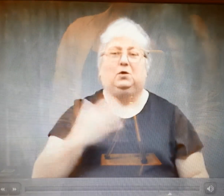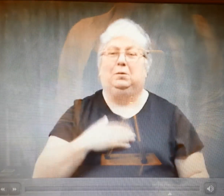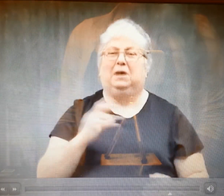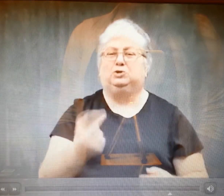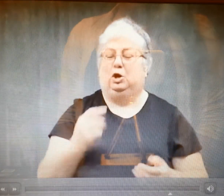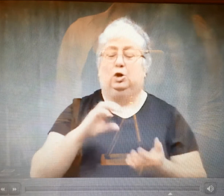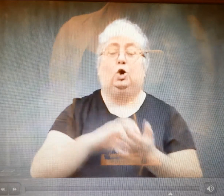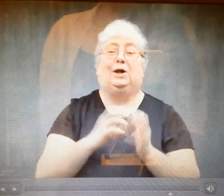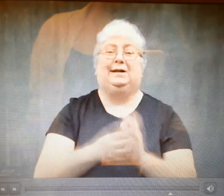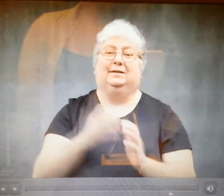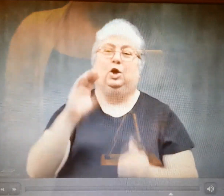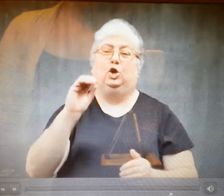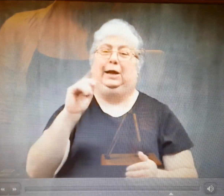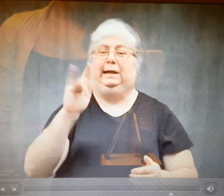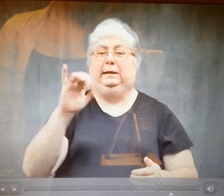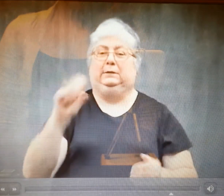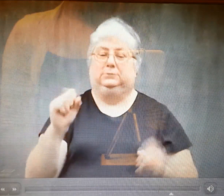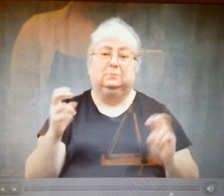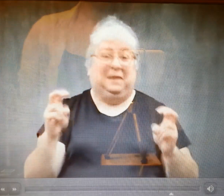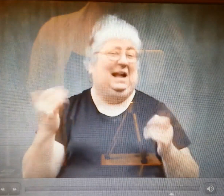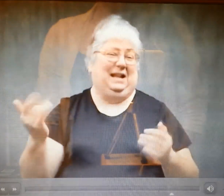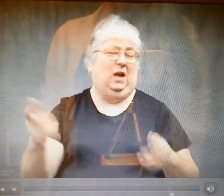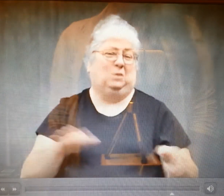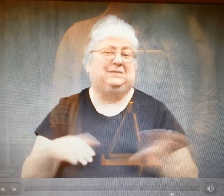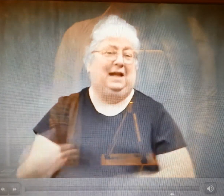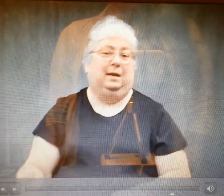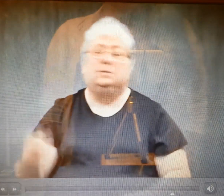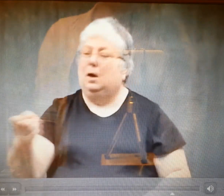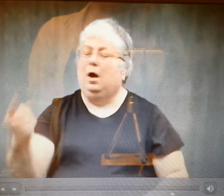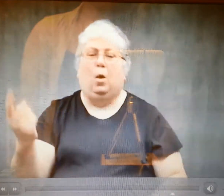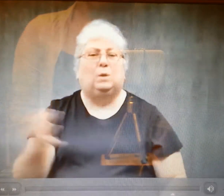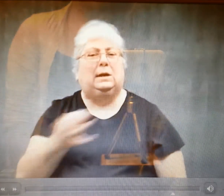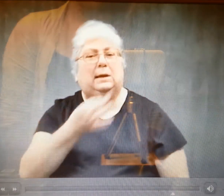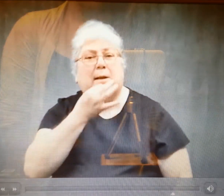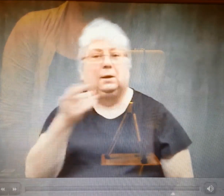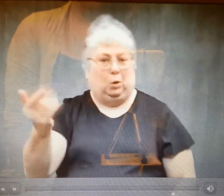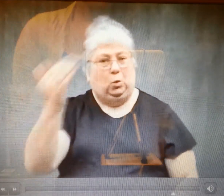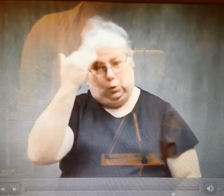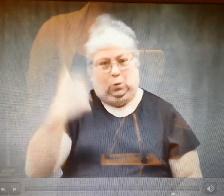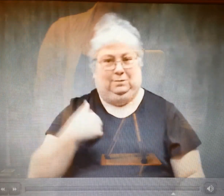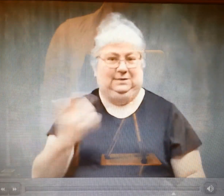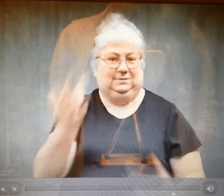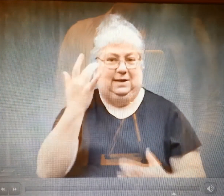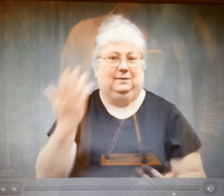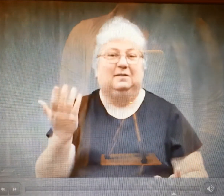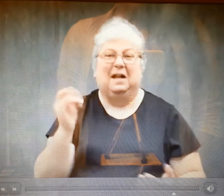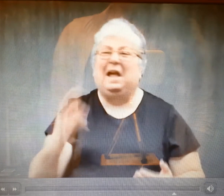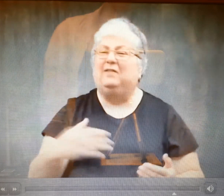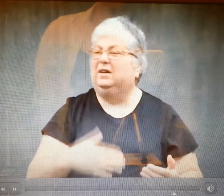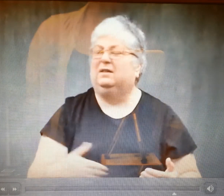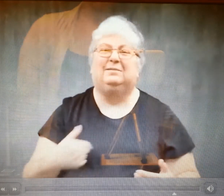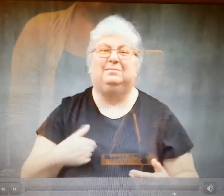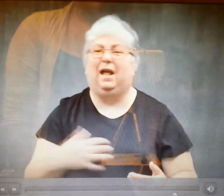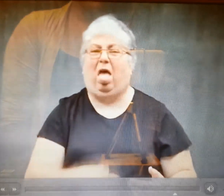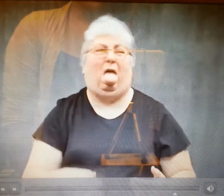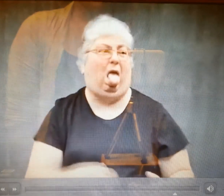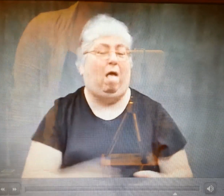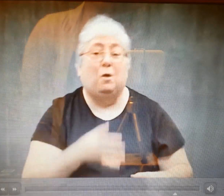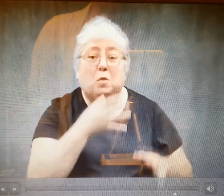It's interesting because I can remember my dog, Cookie. She died recently, but she would always know when I was sick.